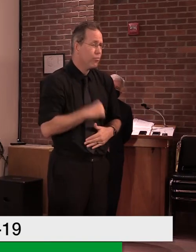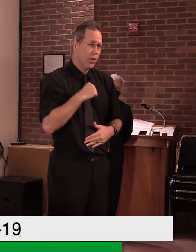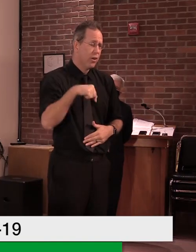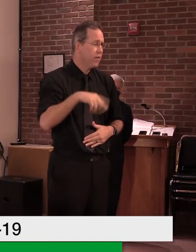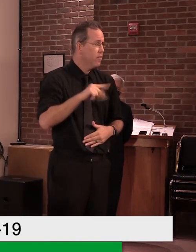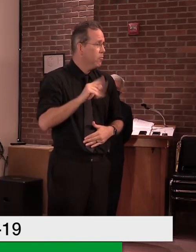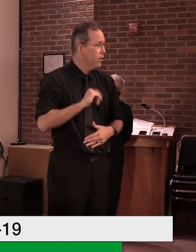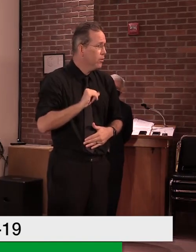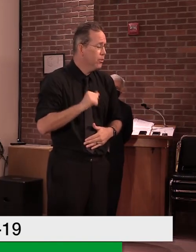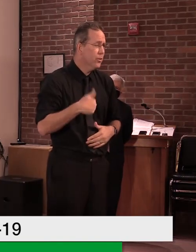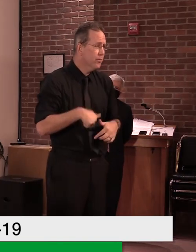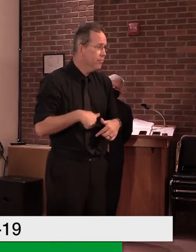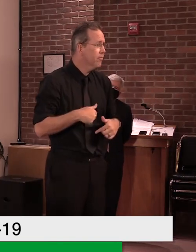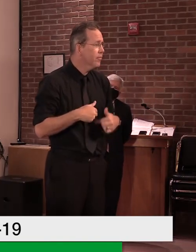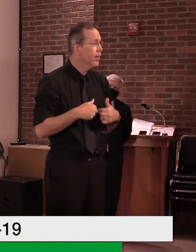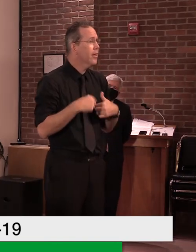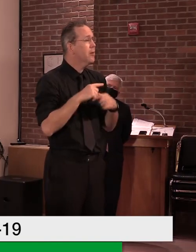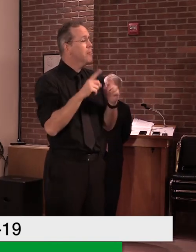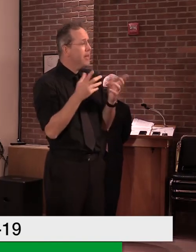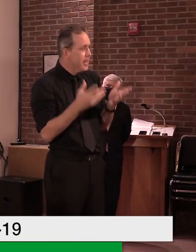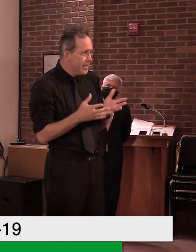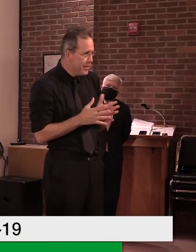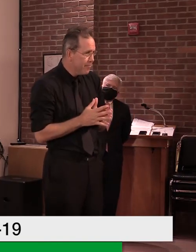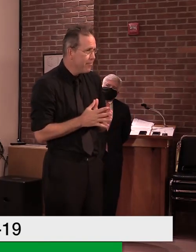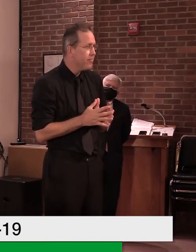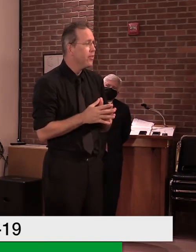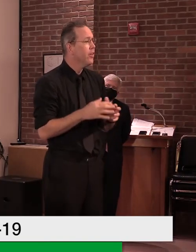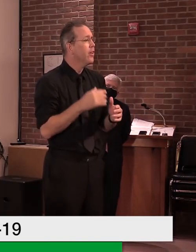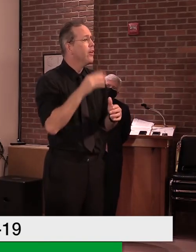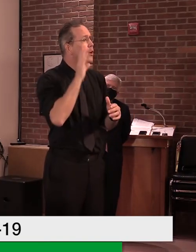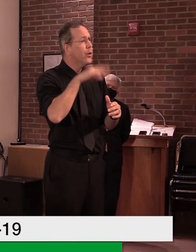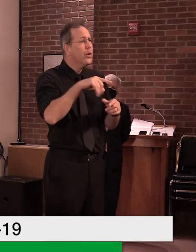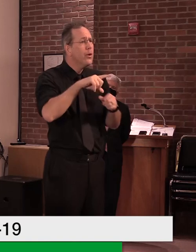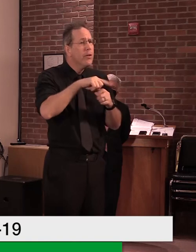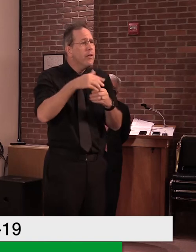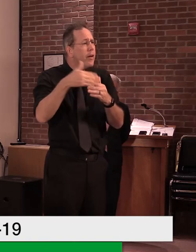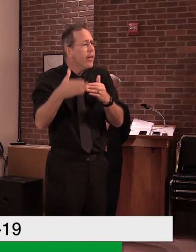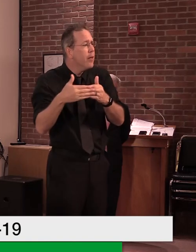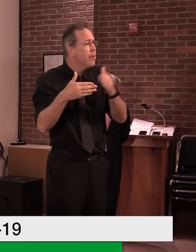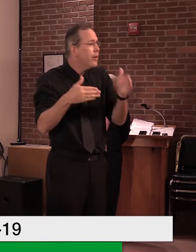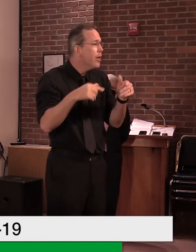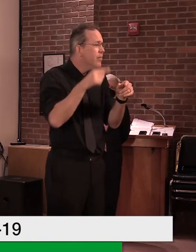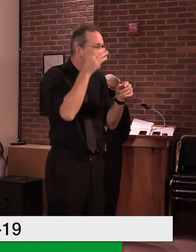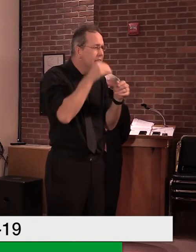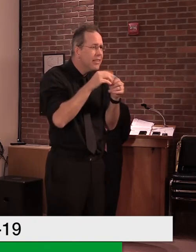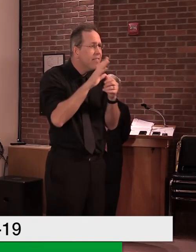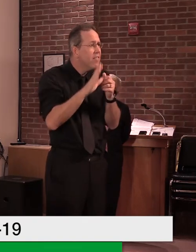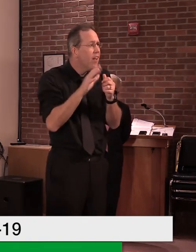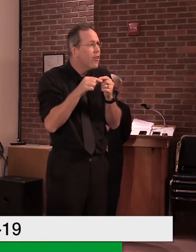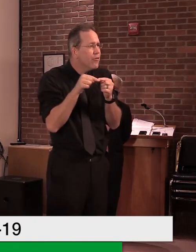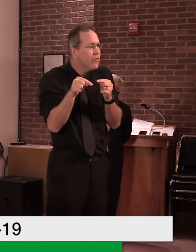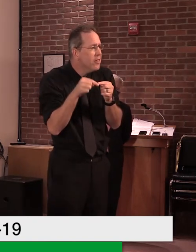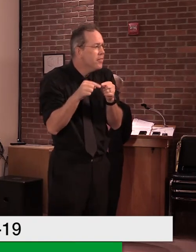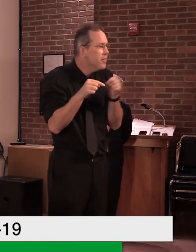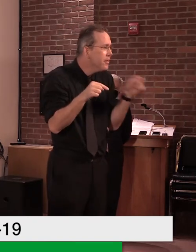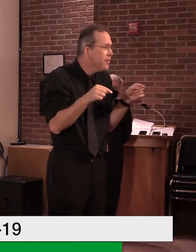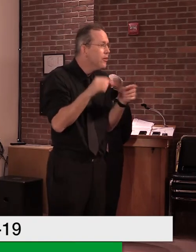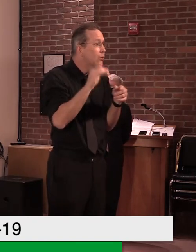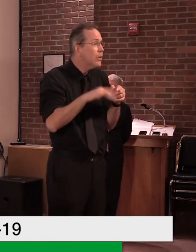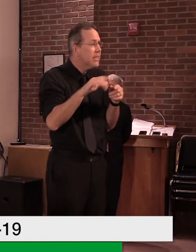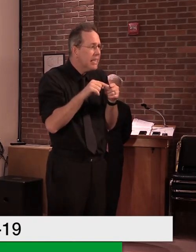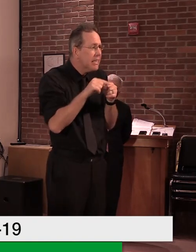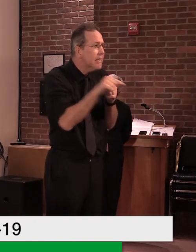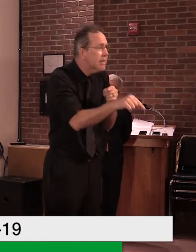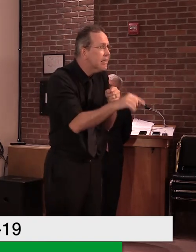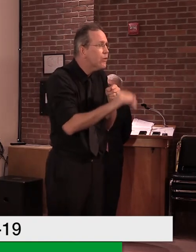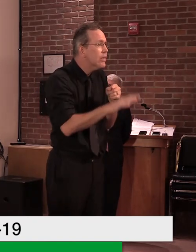though we had, we're within a 5-hour distance, driving distance of New York City. And New